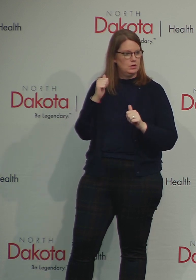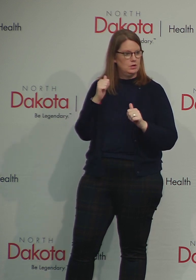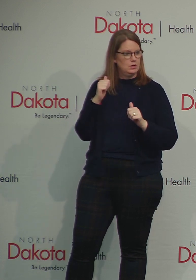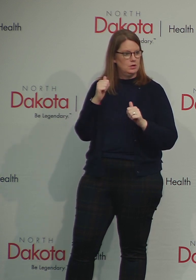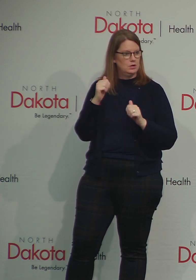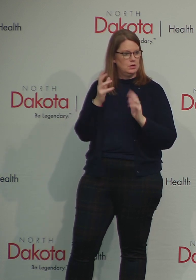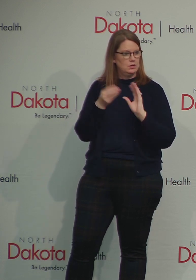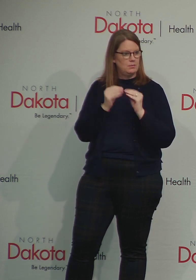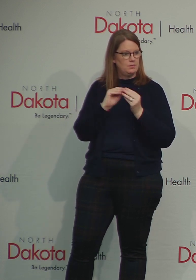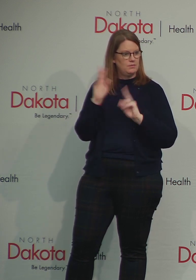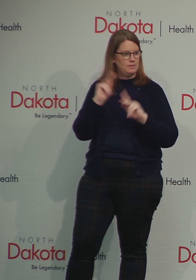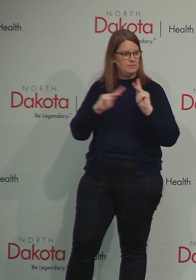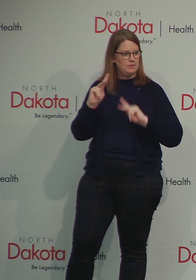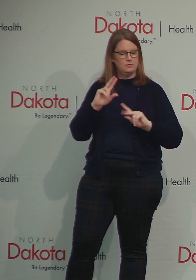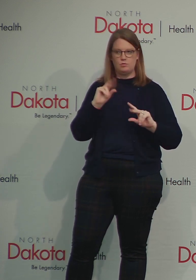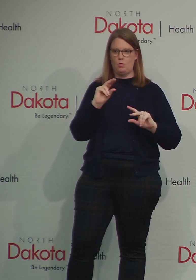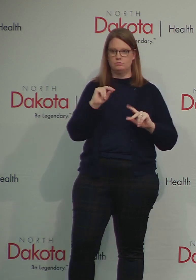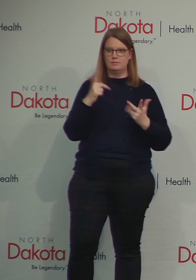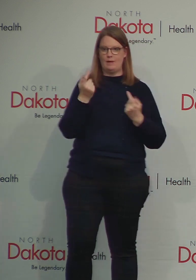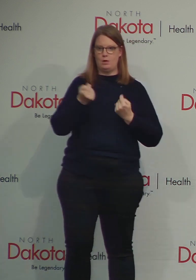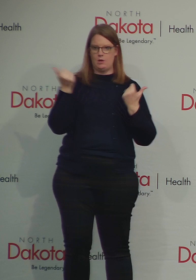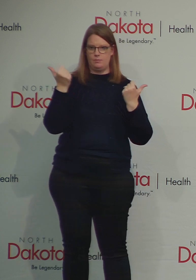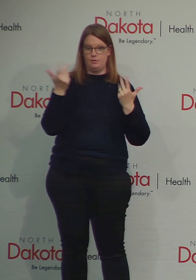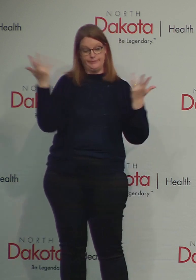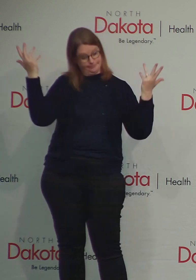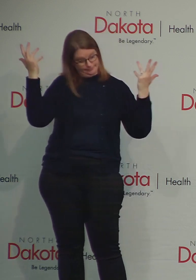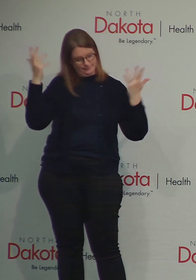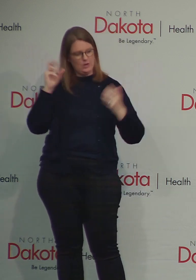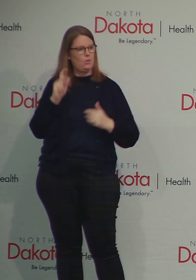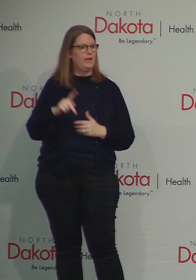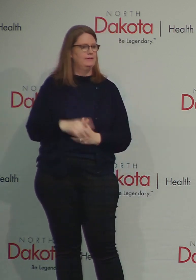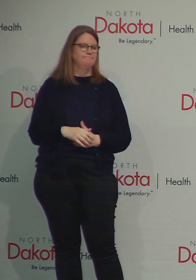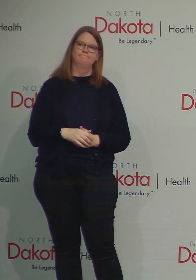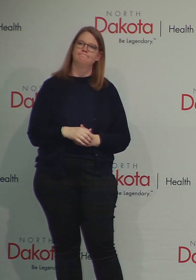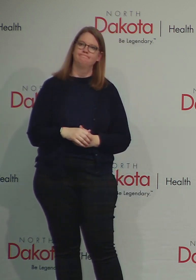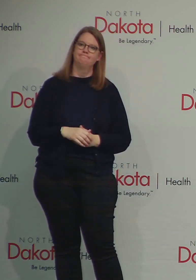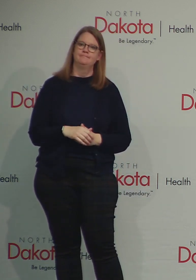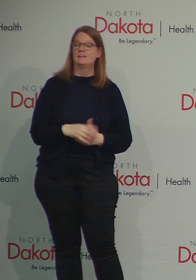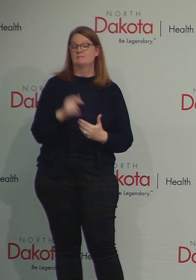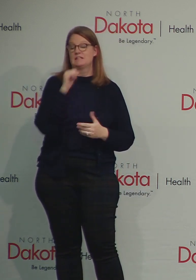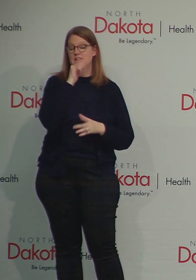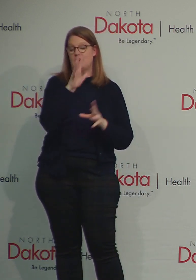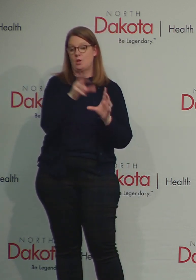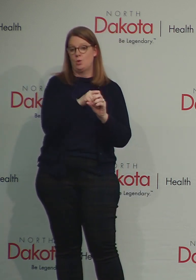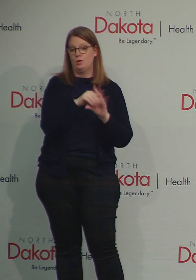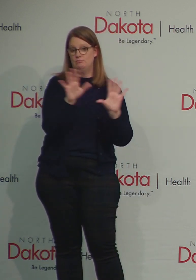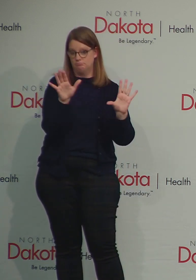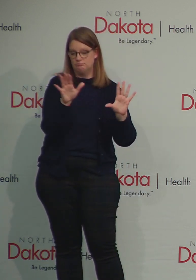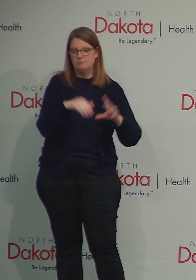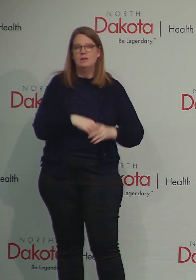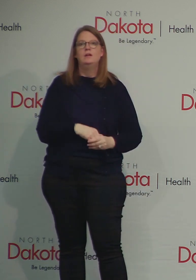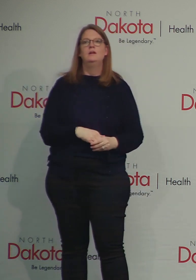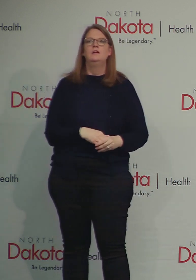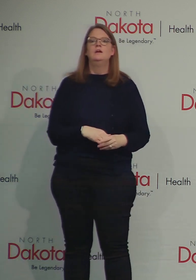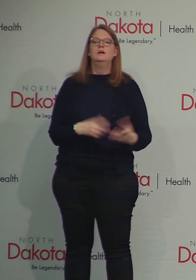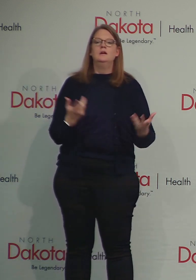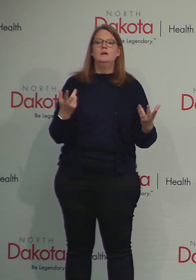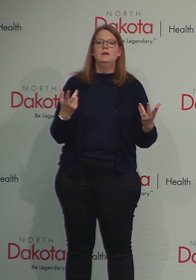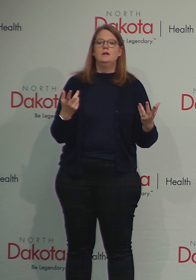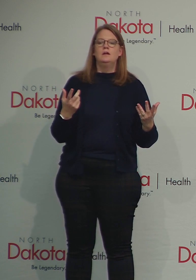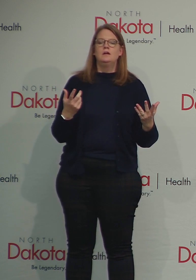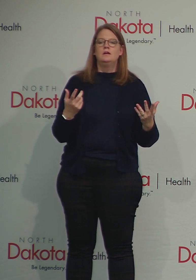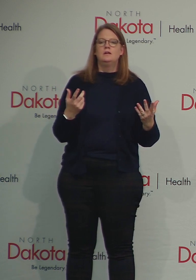population? Nope, that one got removed. Okay. Anyway, so that's not in there. But I was going to say there are